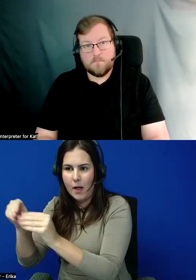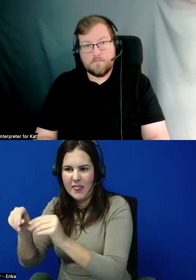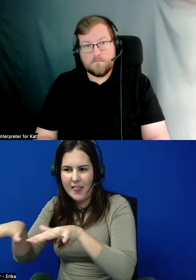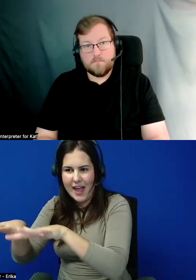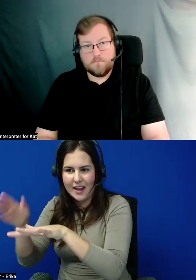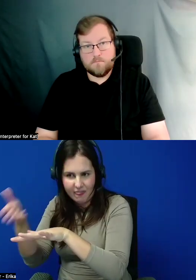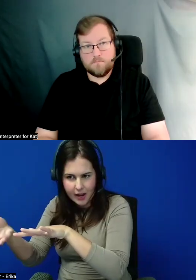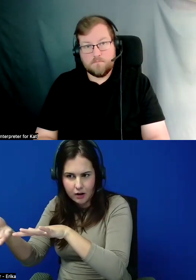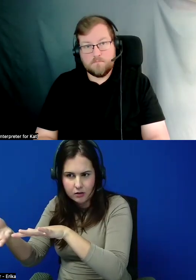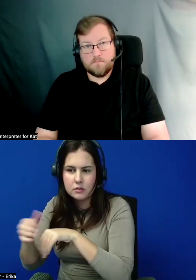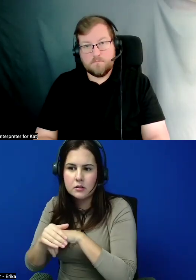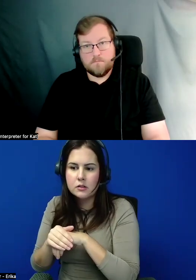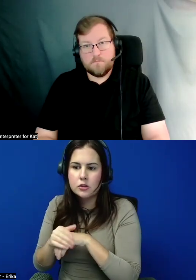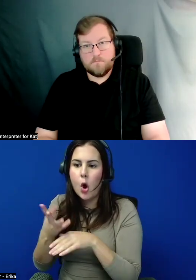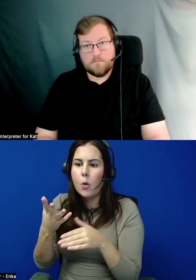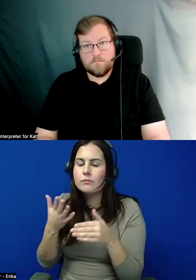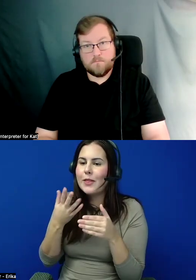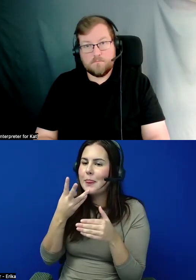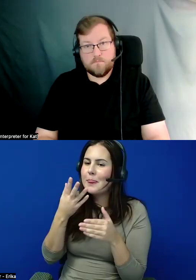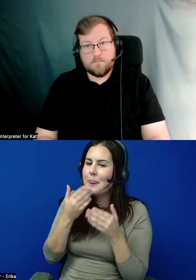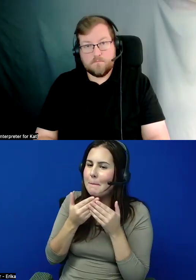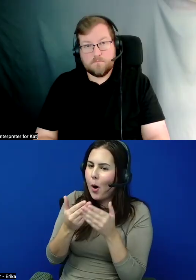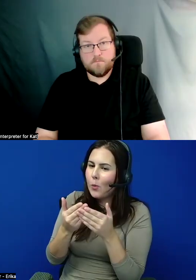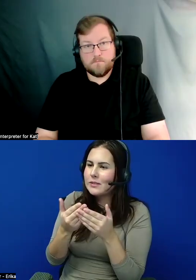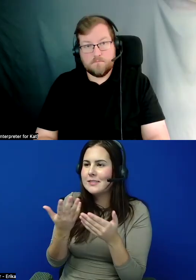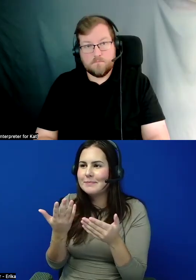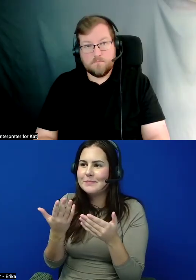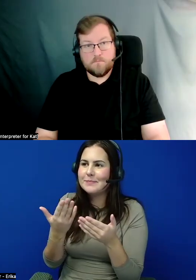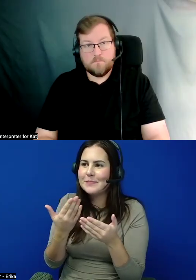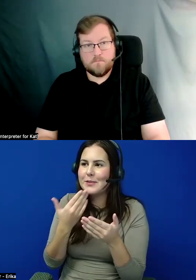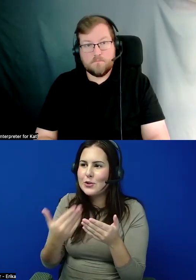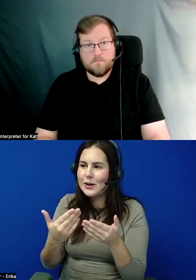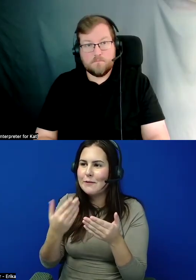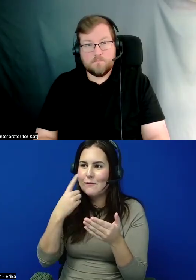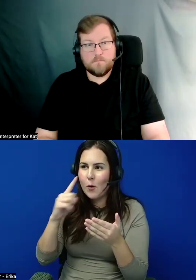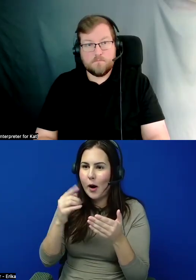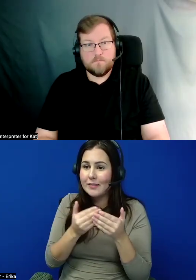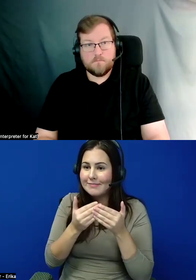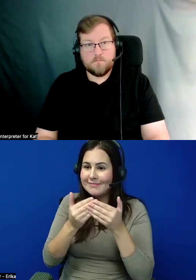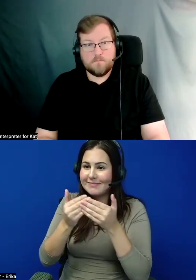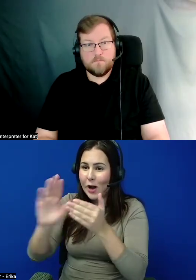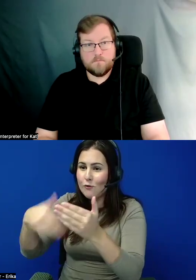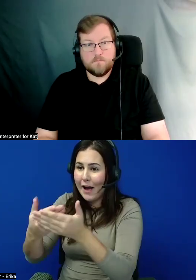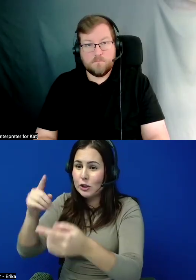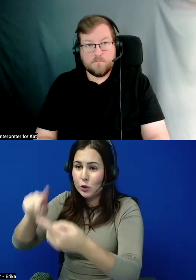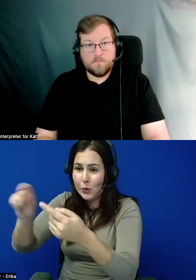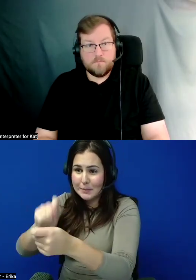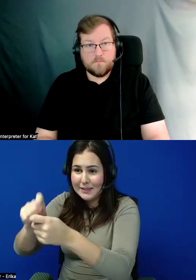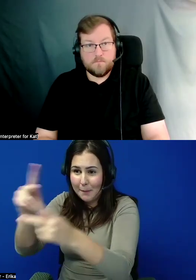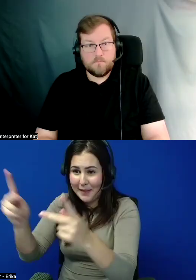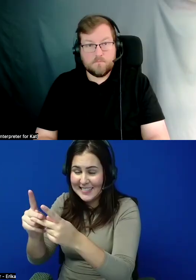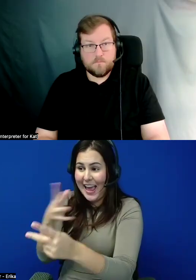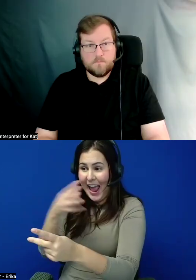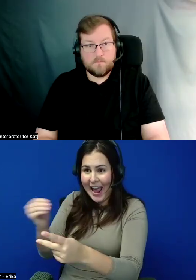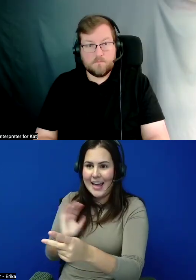that way the boat was both transit and um, our set. So it was